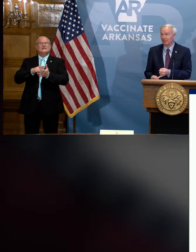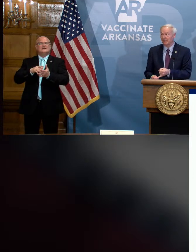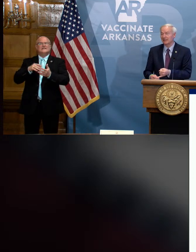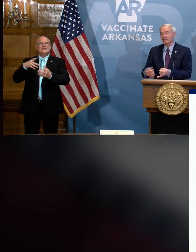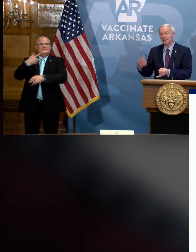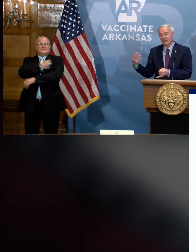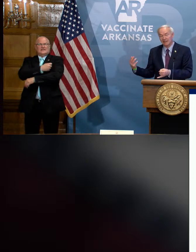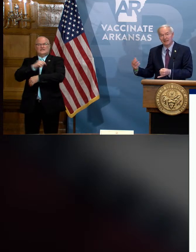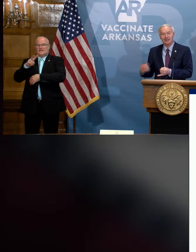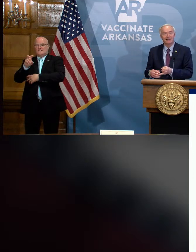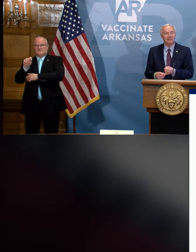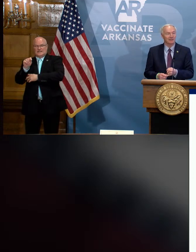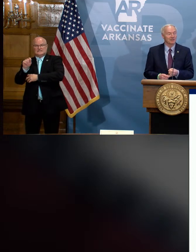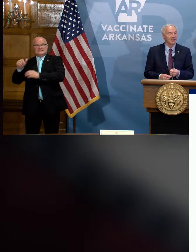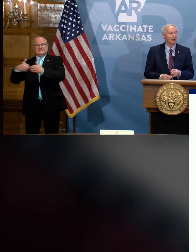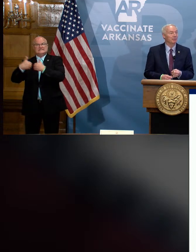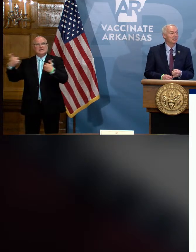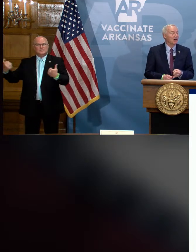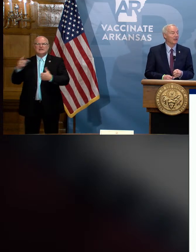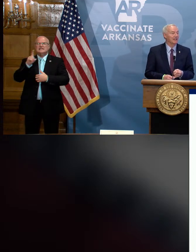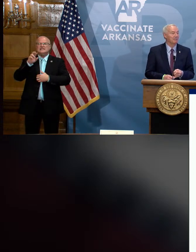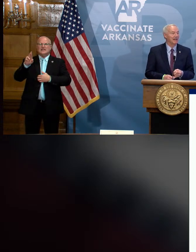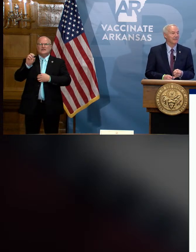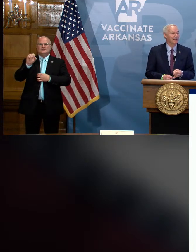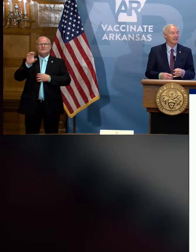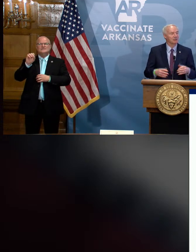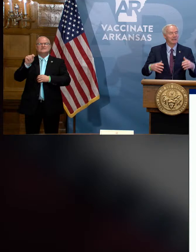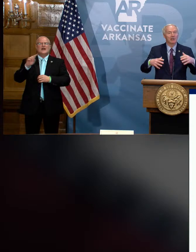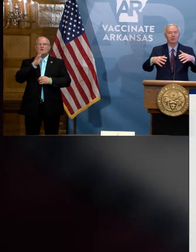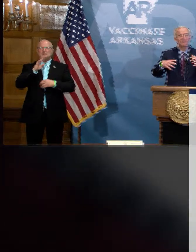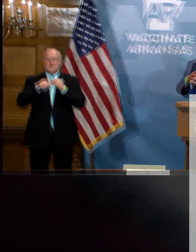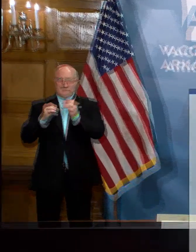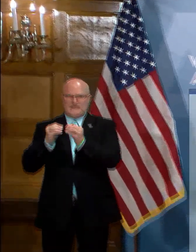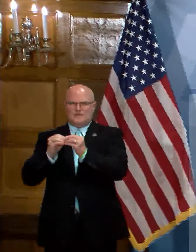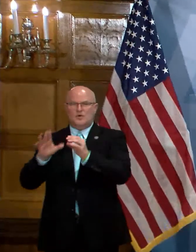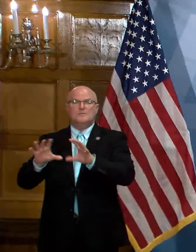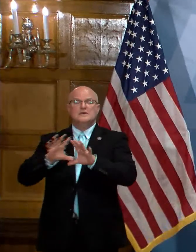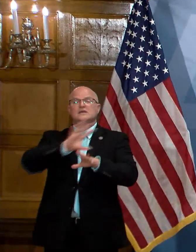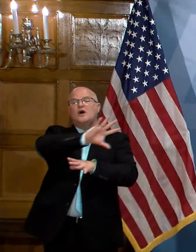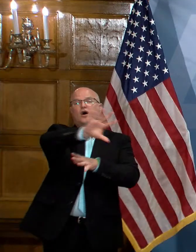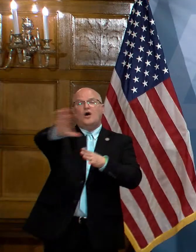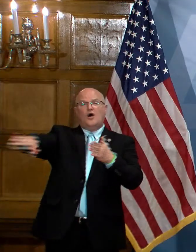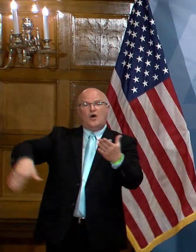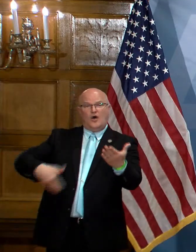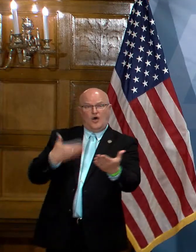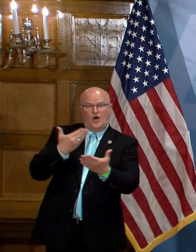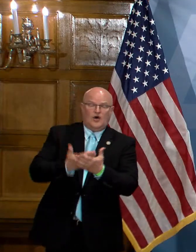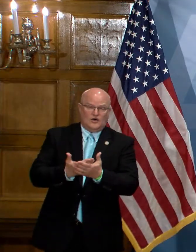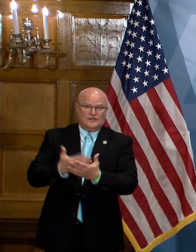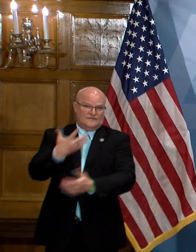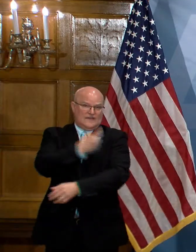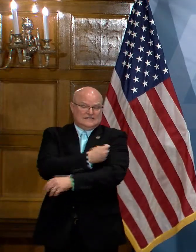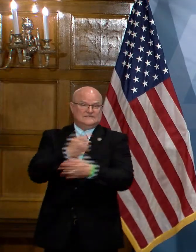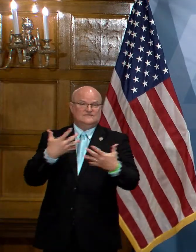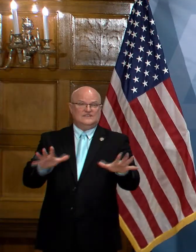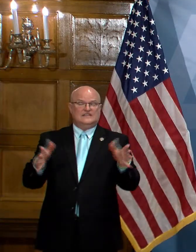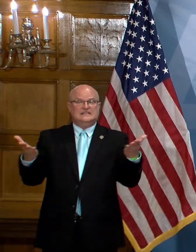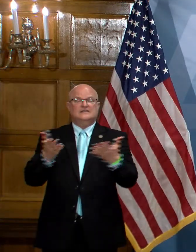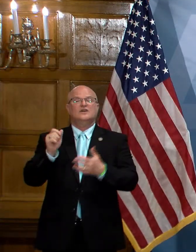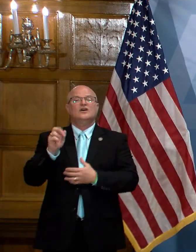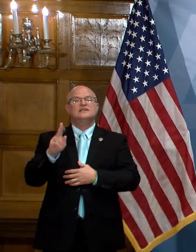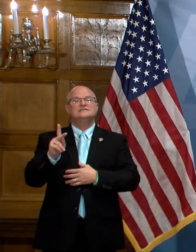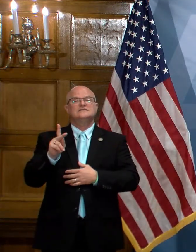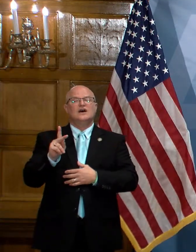veterans separately, and Dr. Scott will be talking about that. So it includes all of those, and if you include all the vaccines that come to